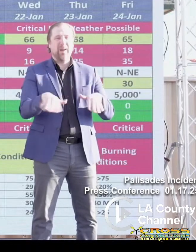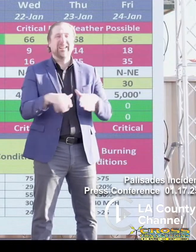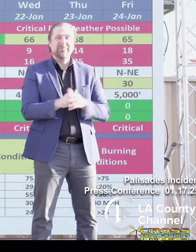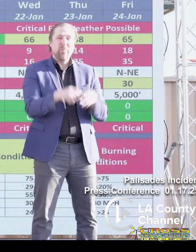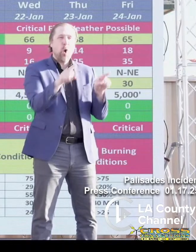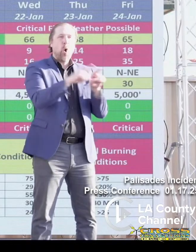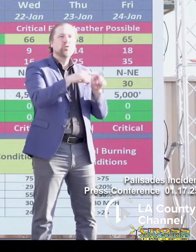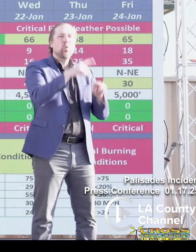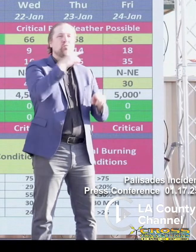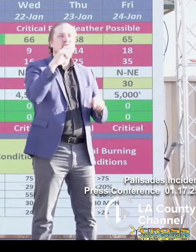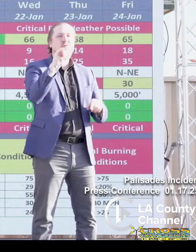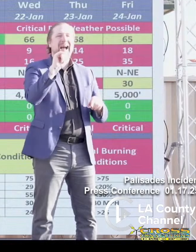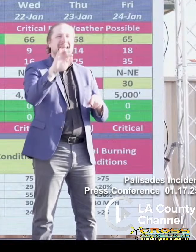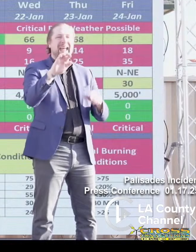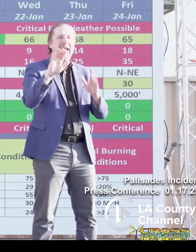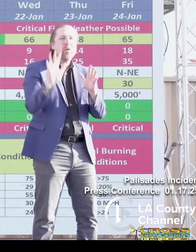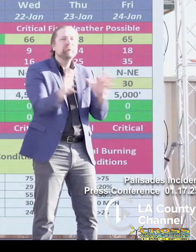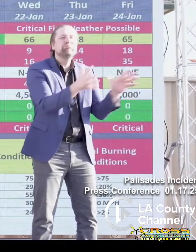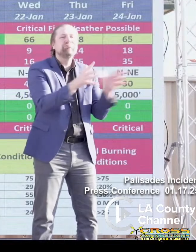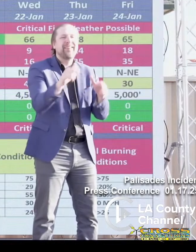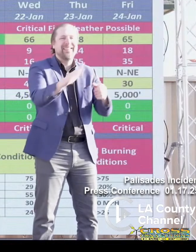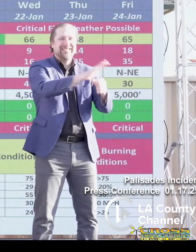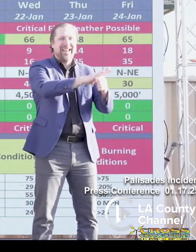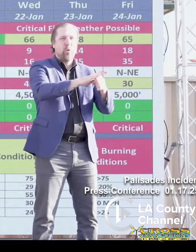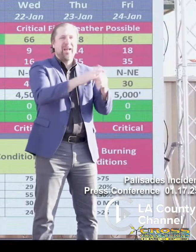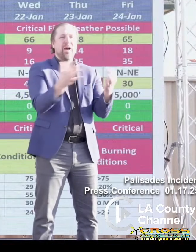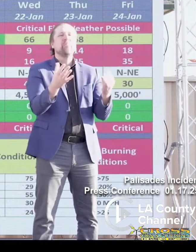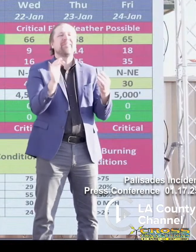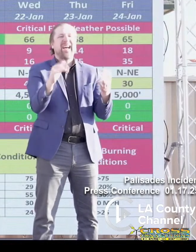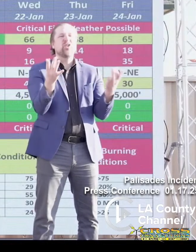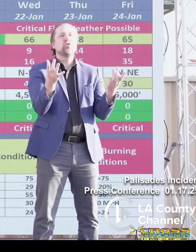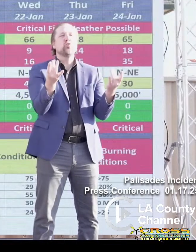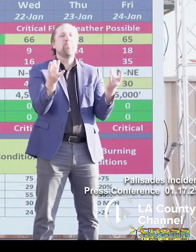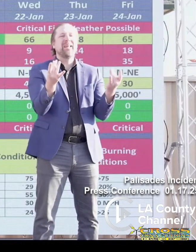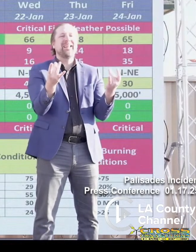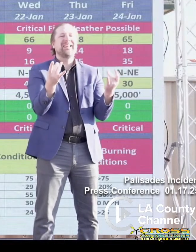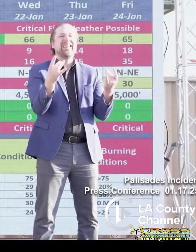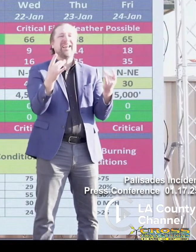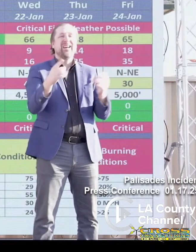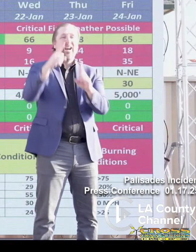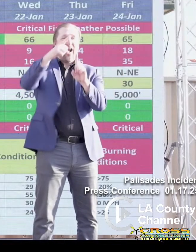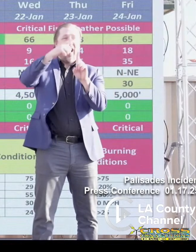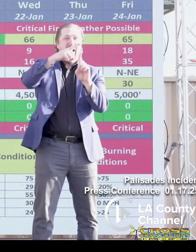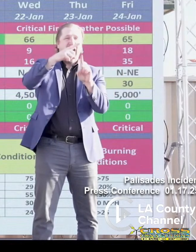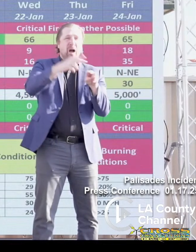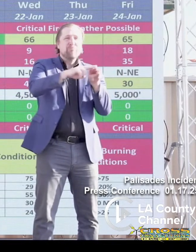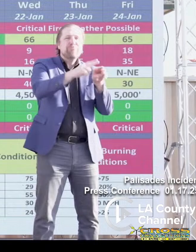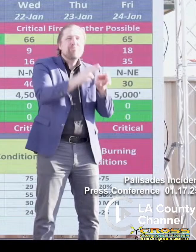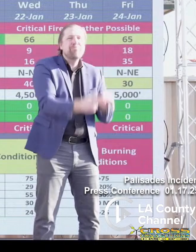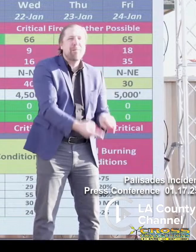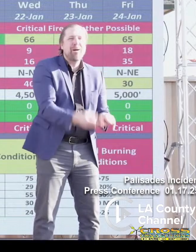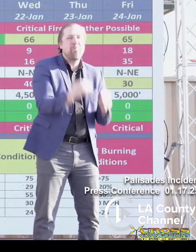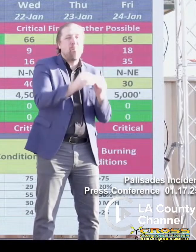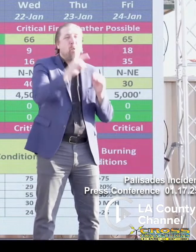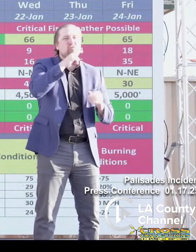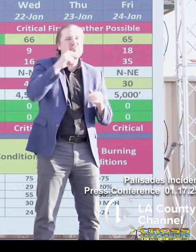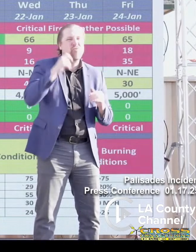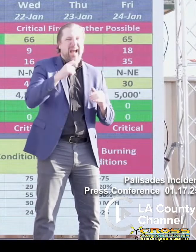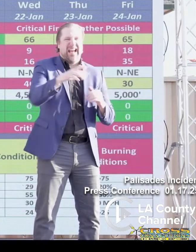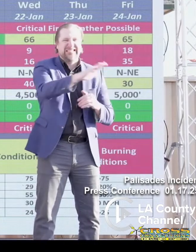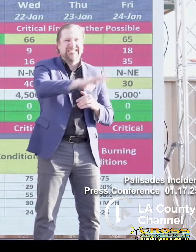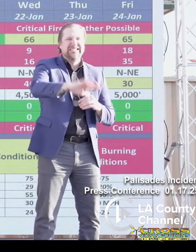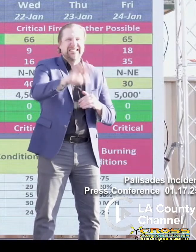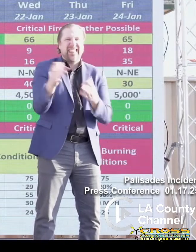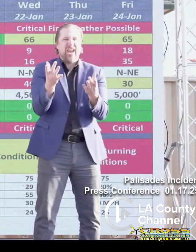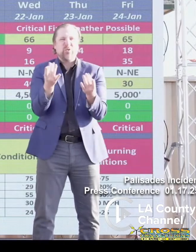some very dry air across the area. Going to have humidities dropping down into the single digits, and the recoveries at night for those humidities are going to